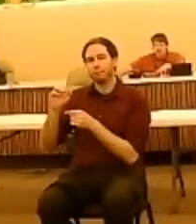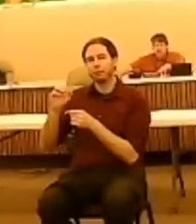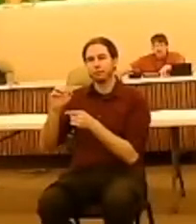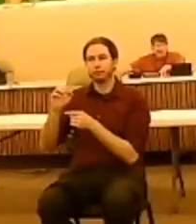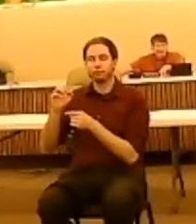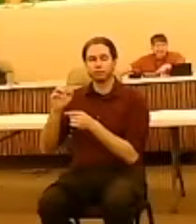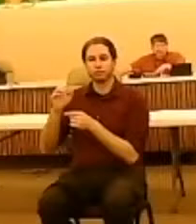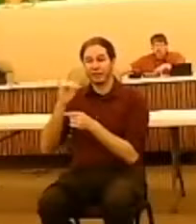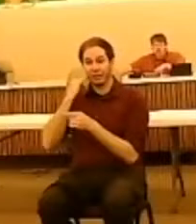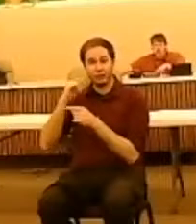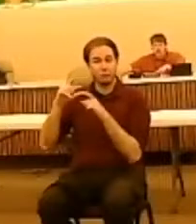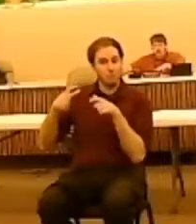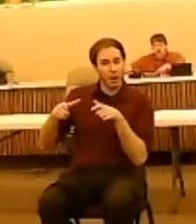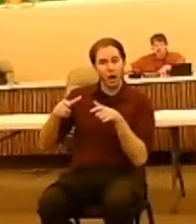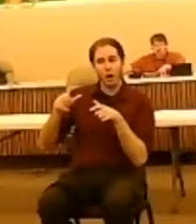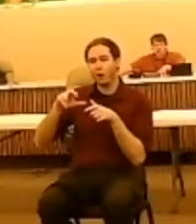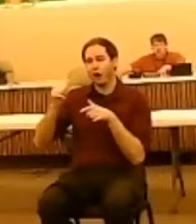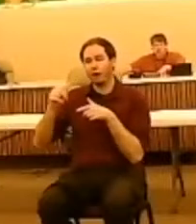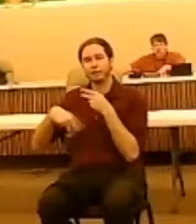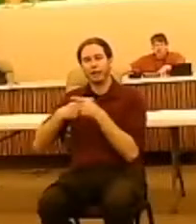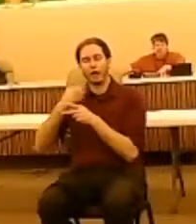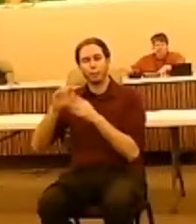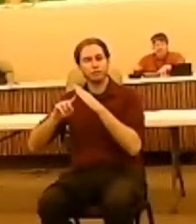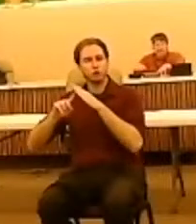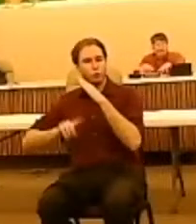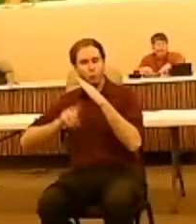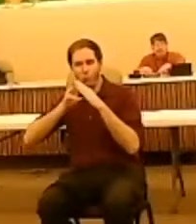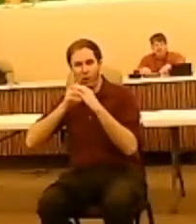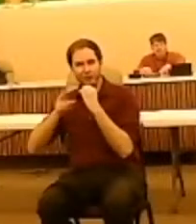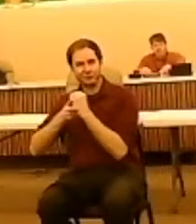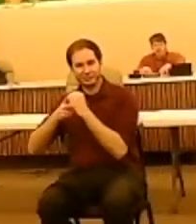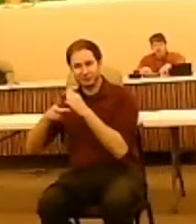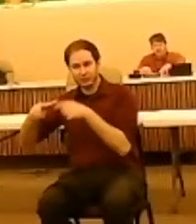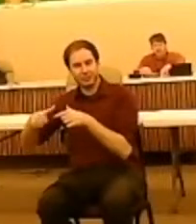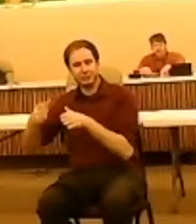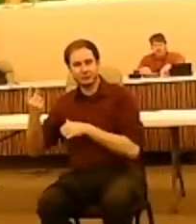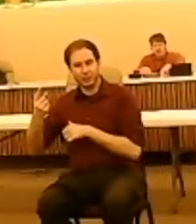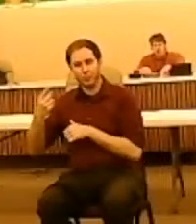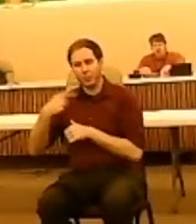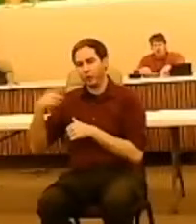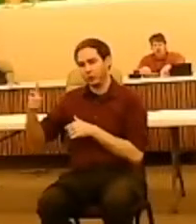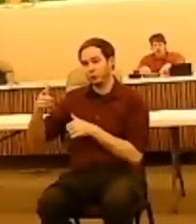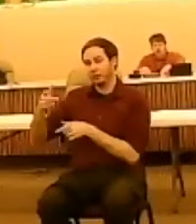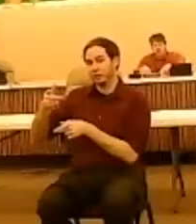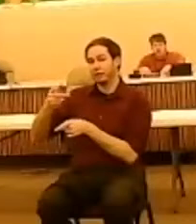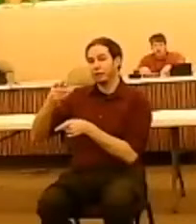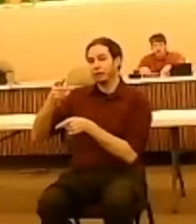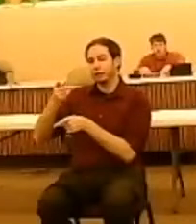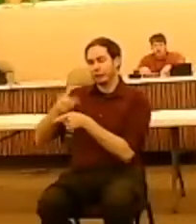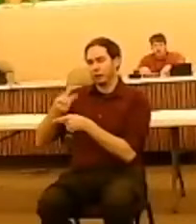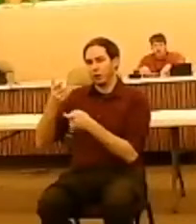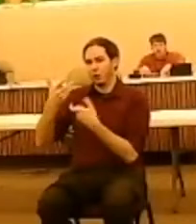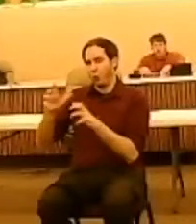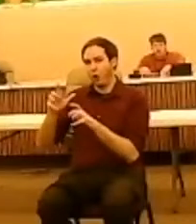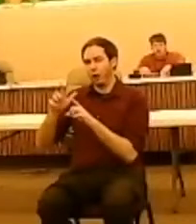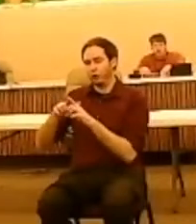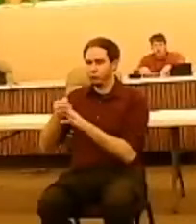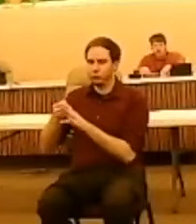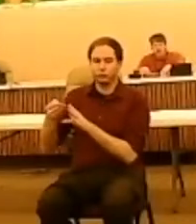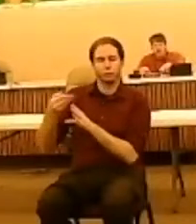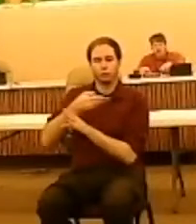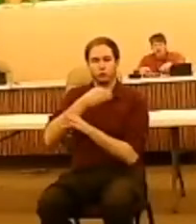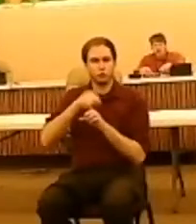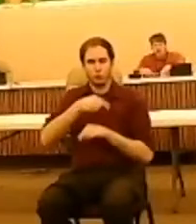not whether it's a pond or some other stormwater facility, I wanted them to keep that water from going near the historic